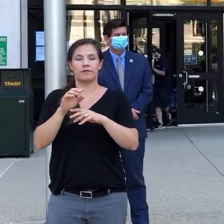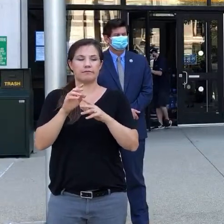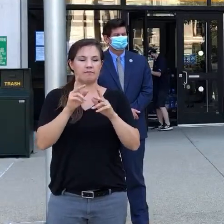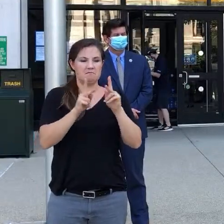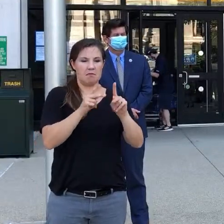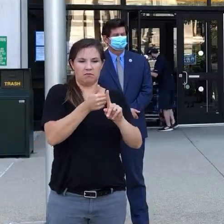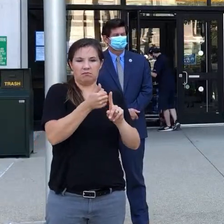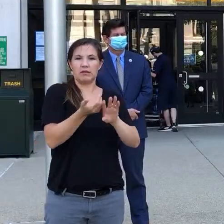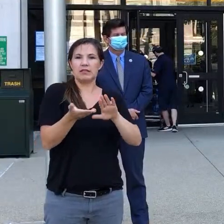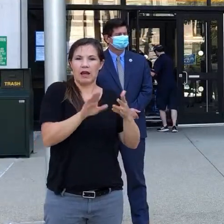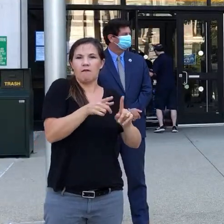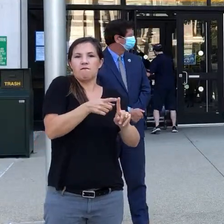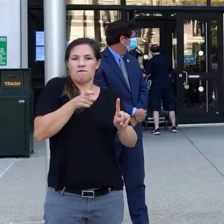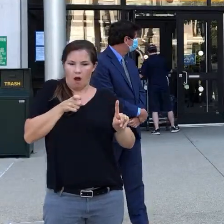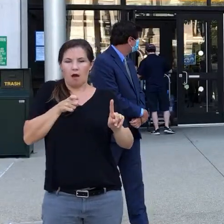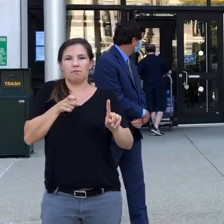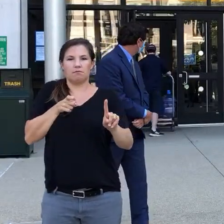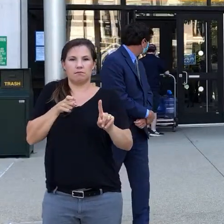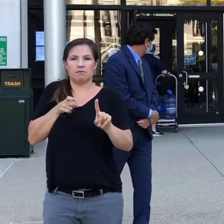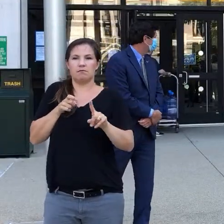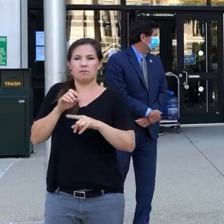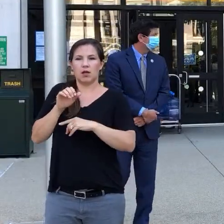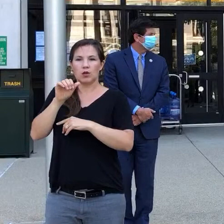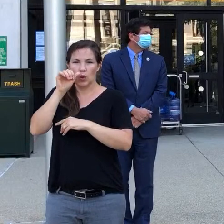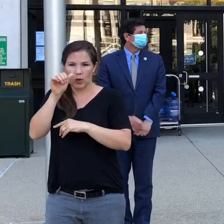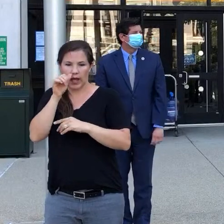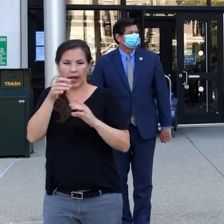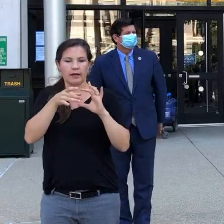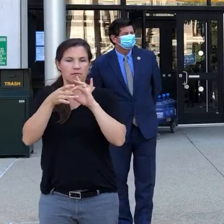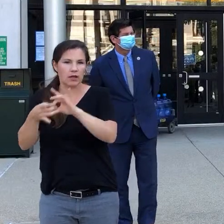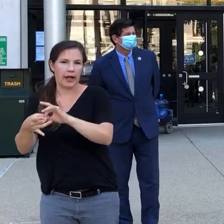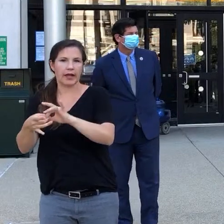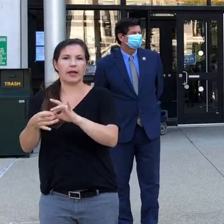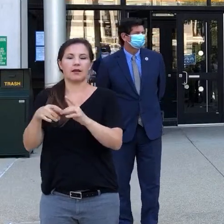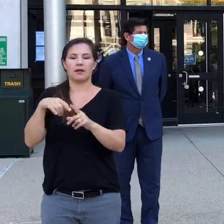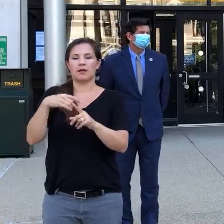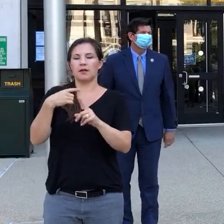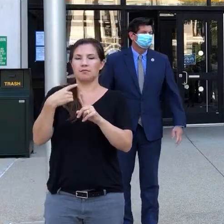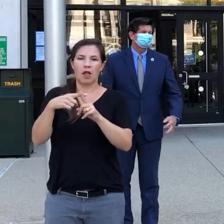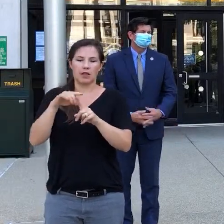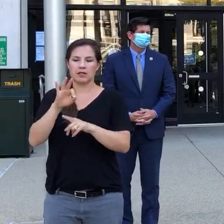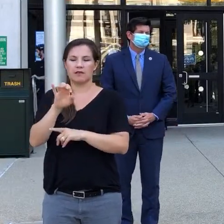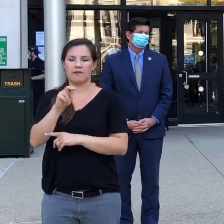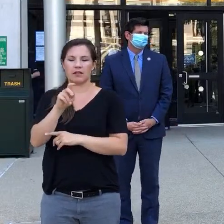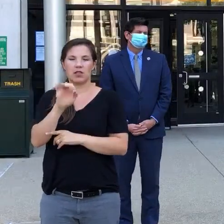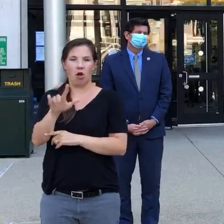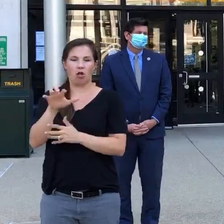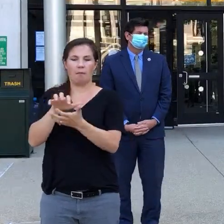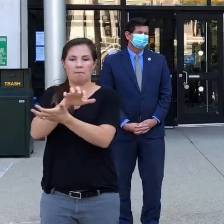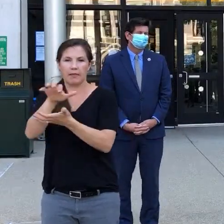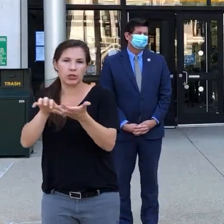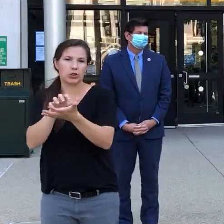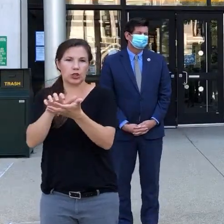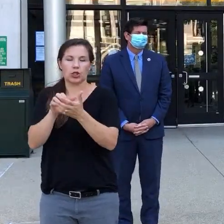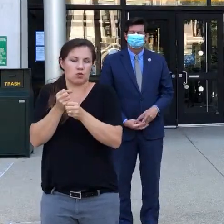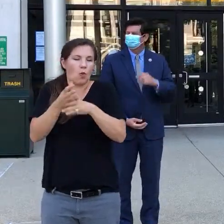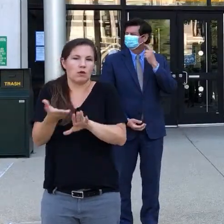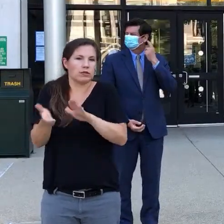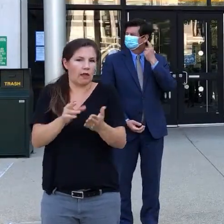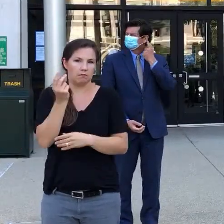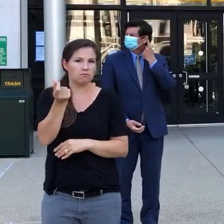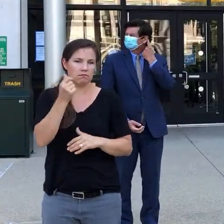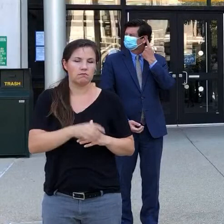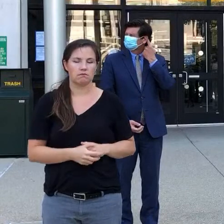deaths that result from a cocaine and fentanyl mixture. And the problem